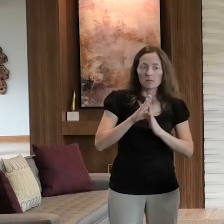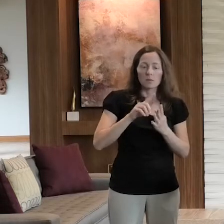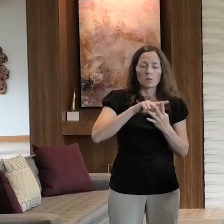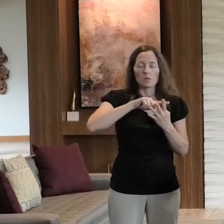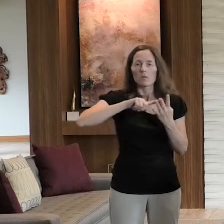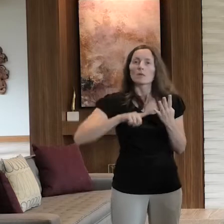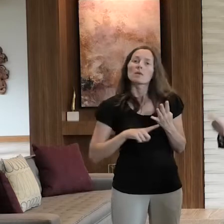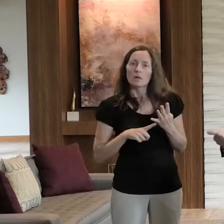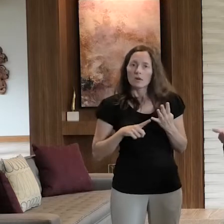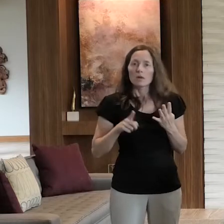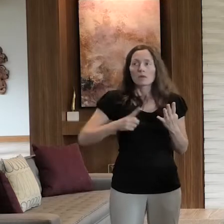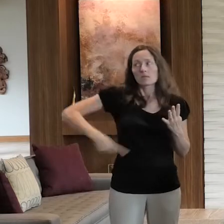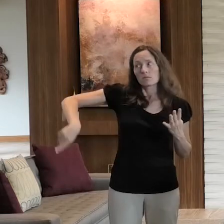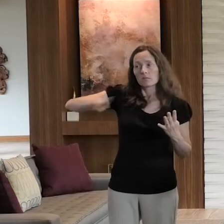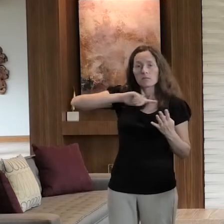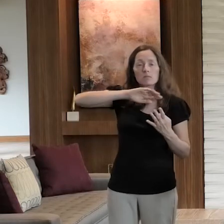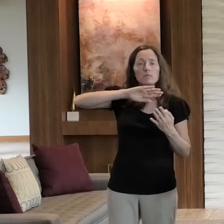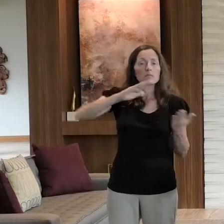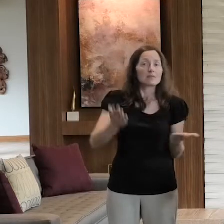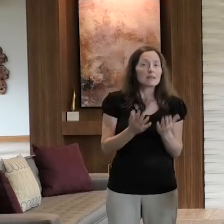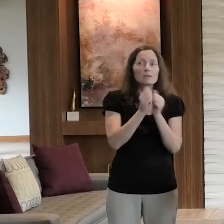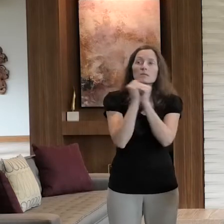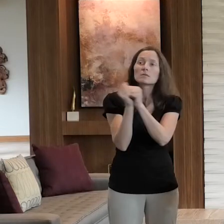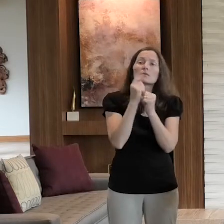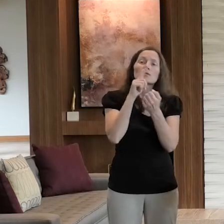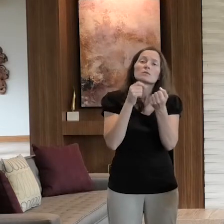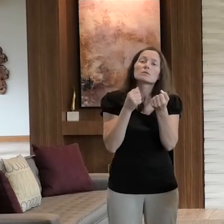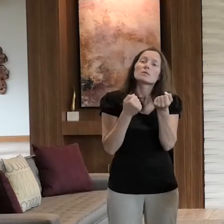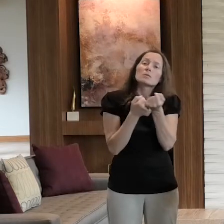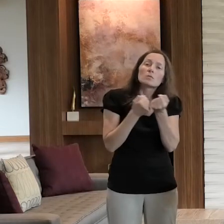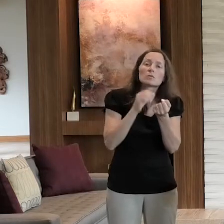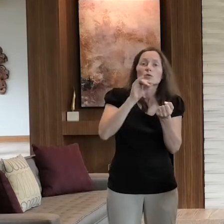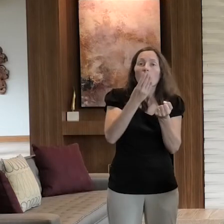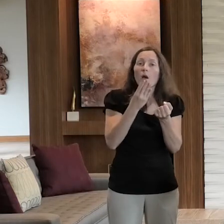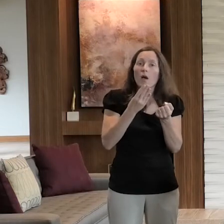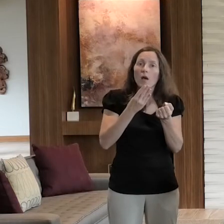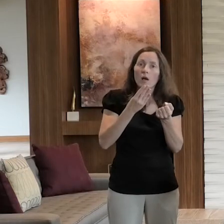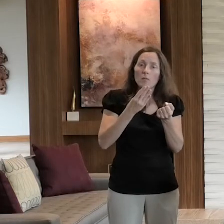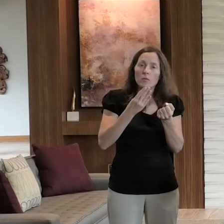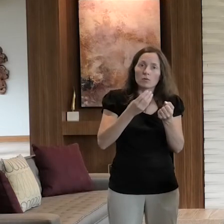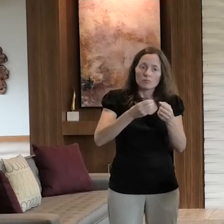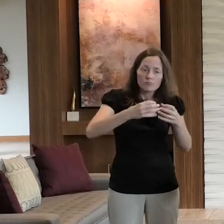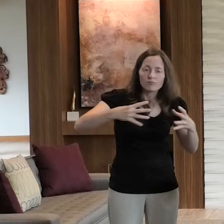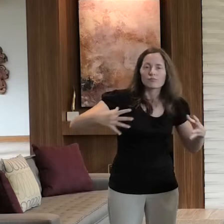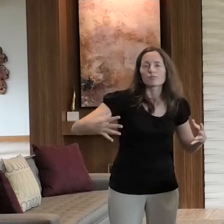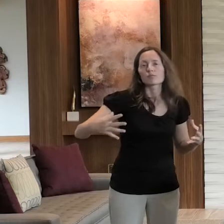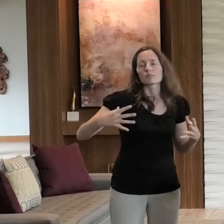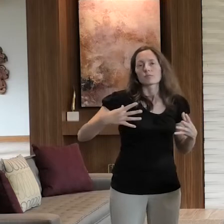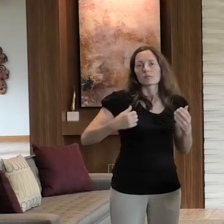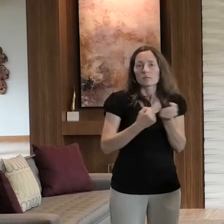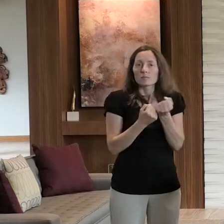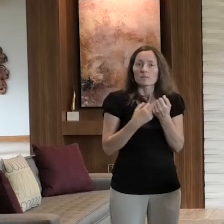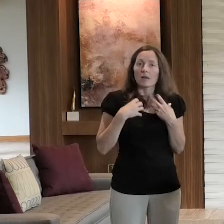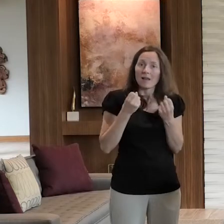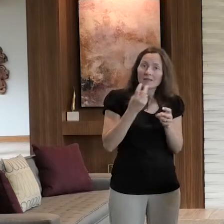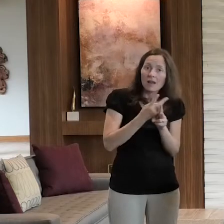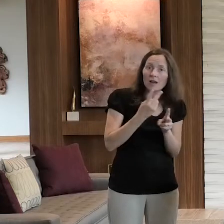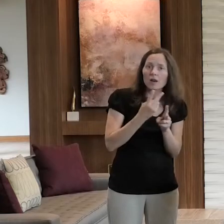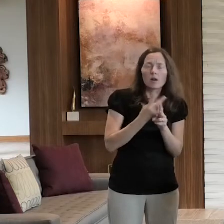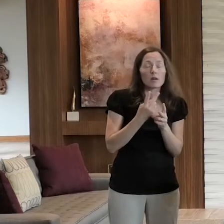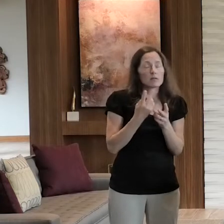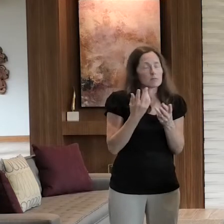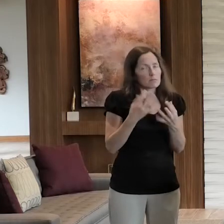here together to support job growth, to support housing and healthcare really means a lot to the three of us. And there's an old